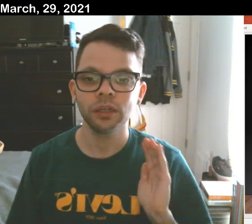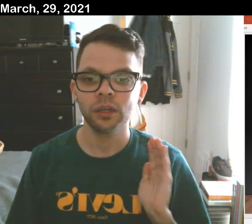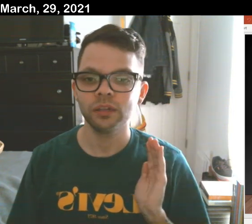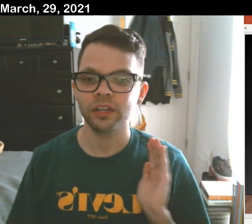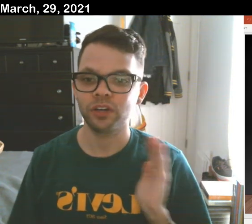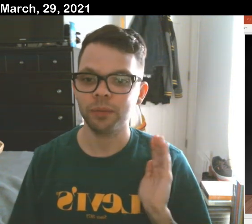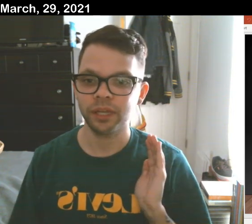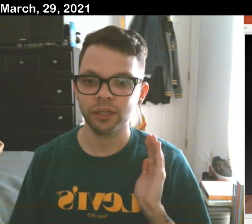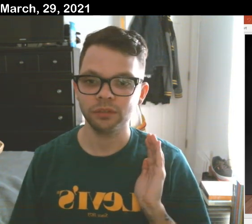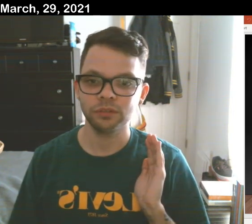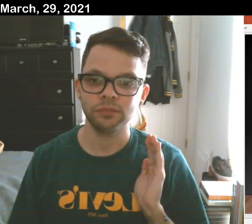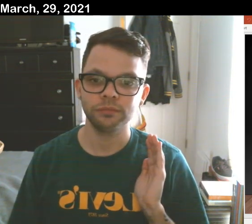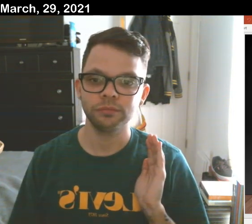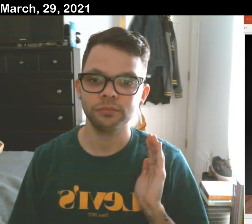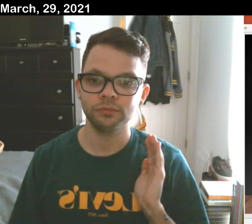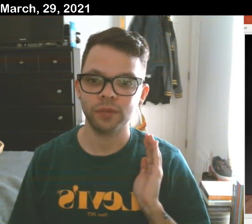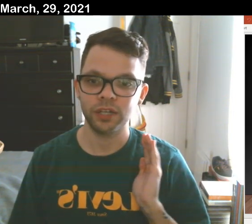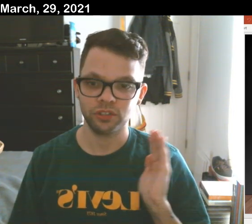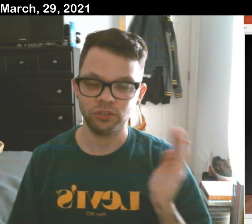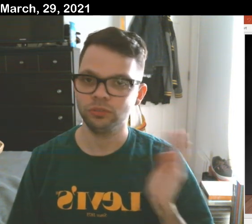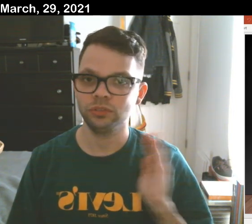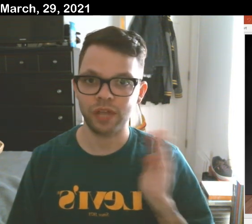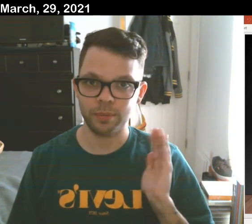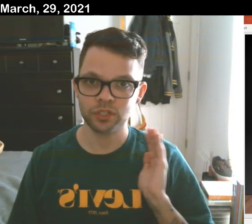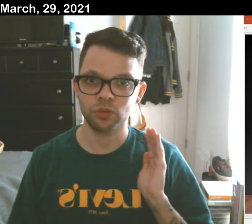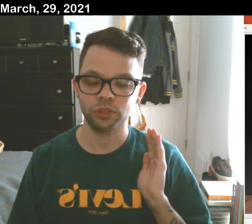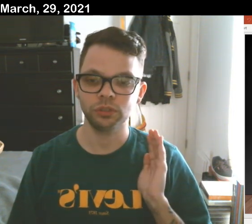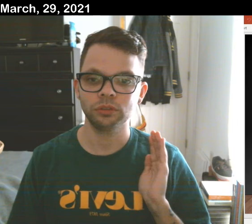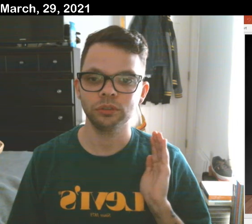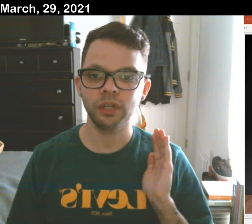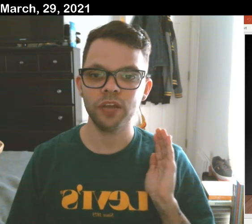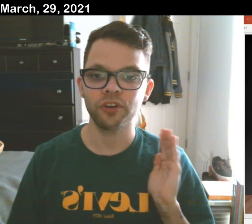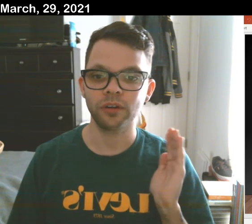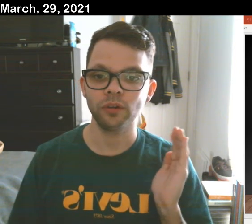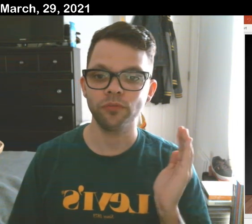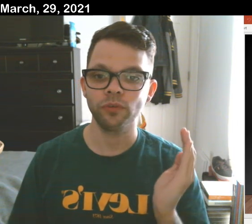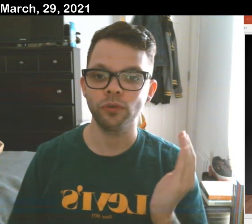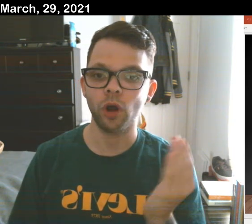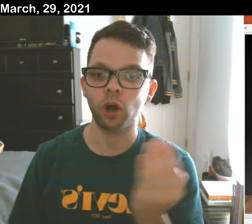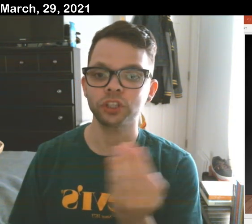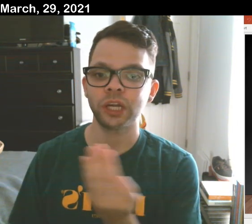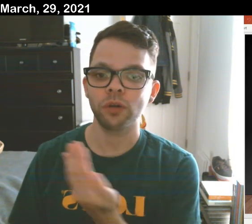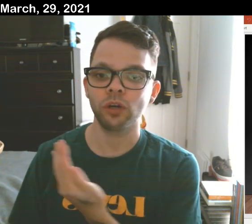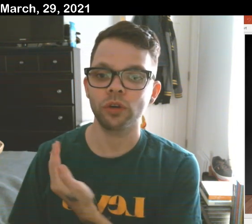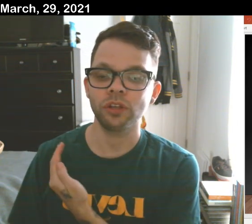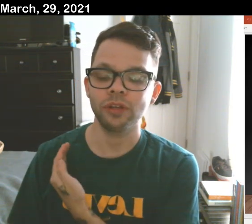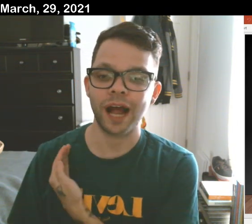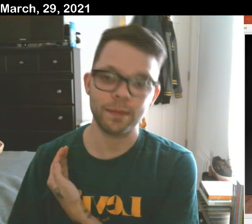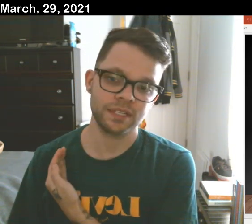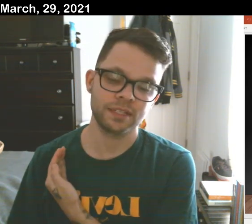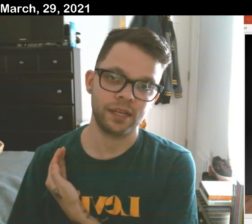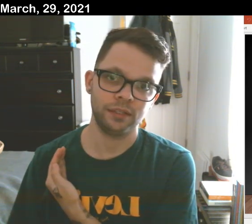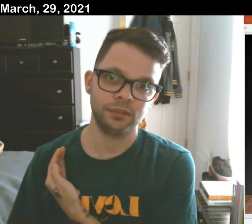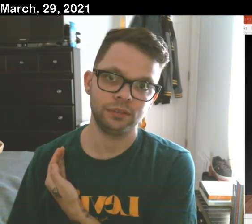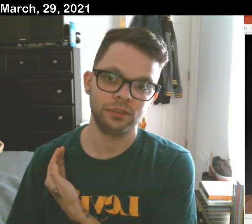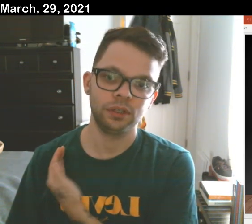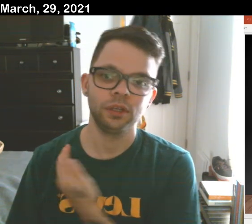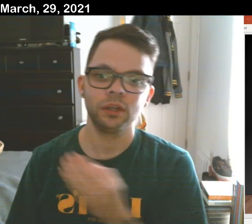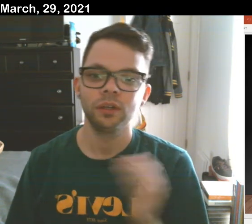hand. Take your cupped hand on your dominant shoulder, and you're going to arch out and go to the opposite